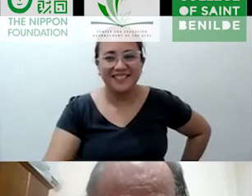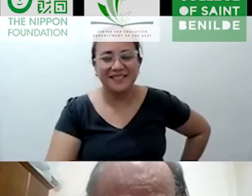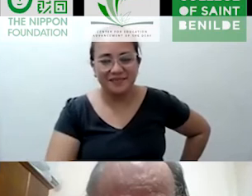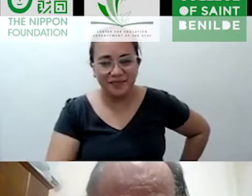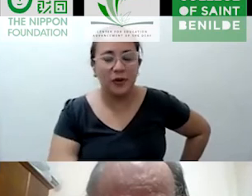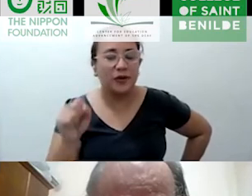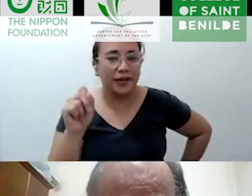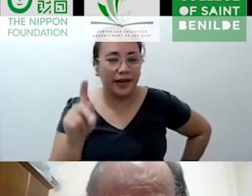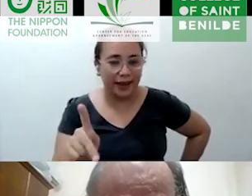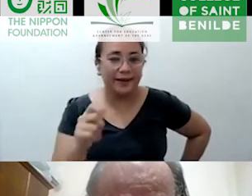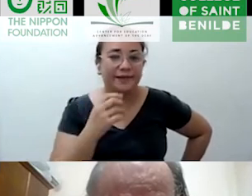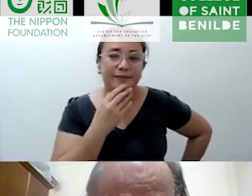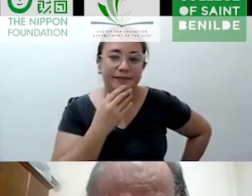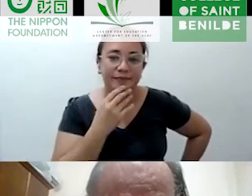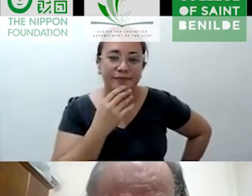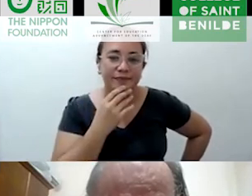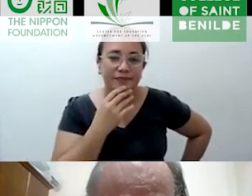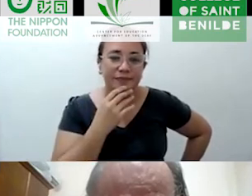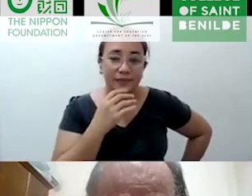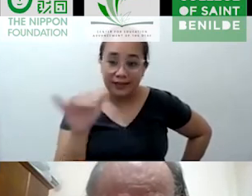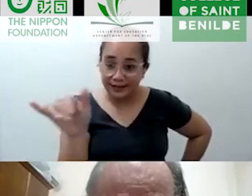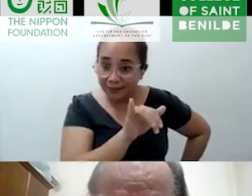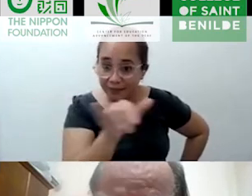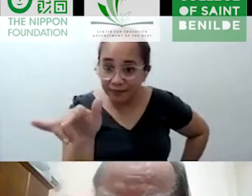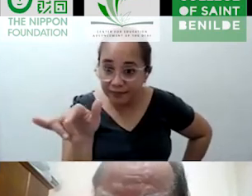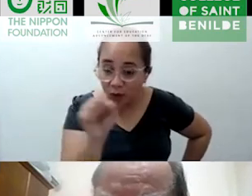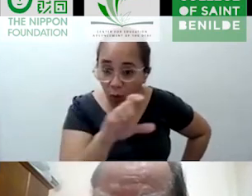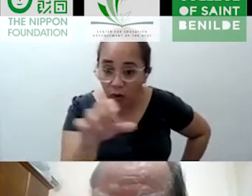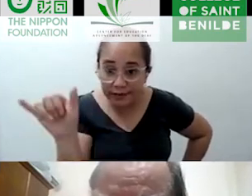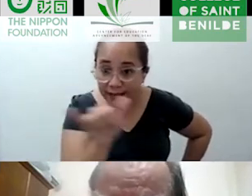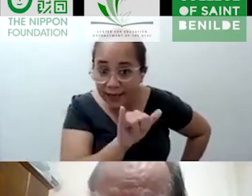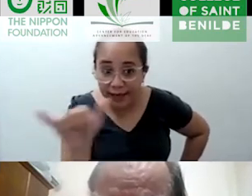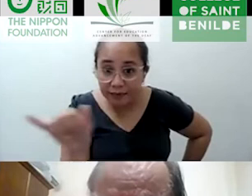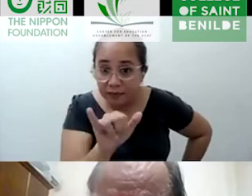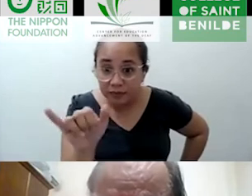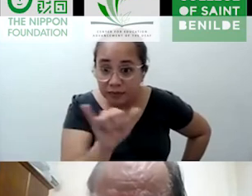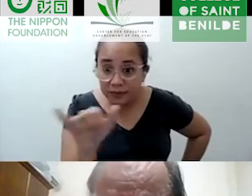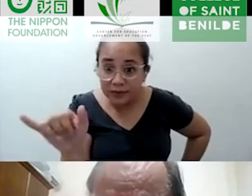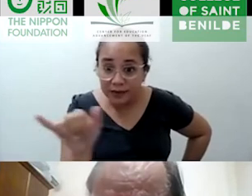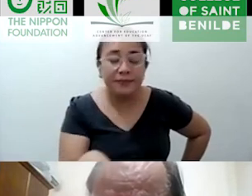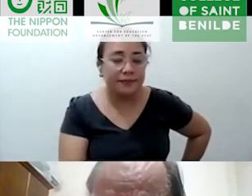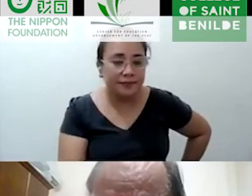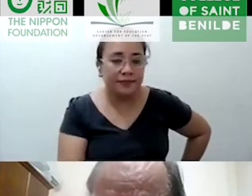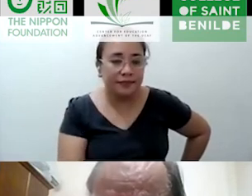Okay. Everyone have this one? This is the next sign.